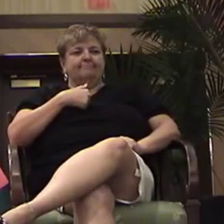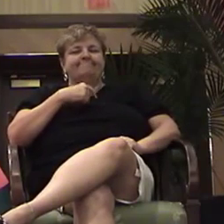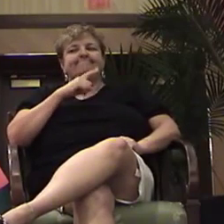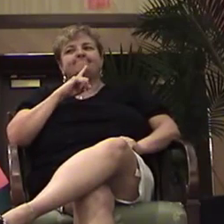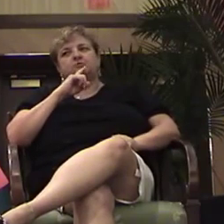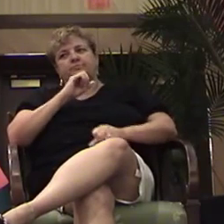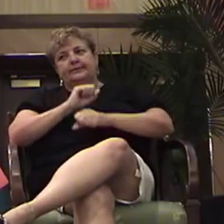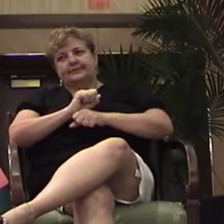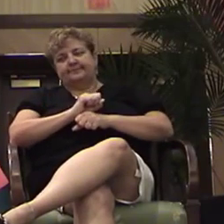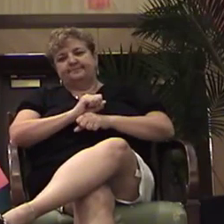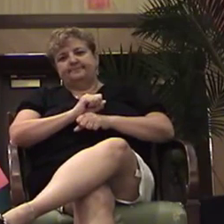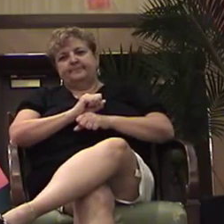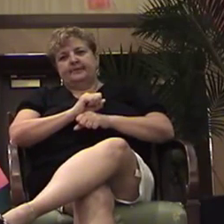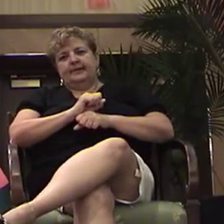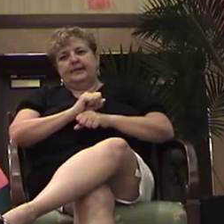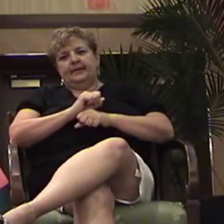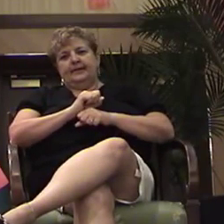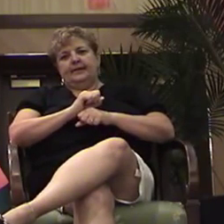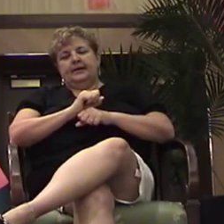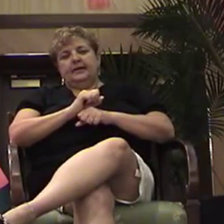I had a savings account.